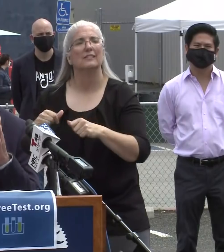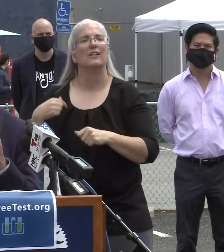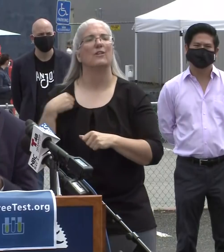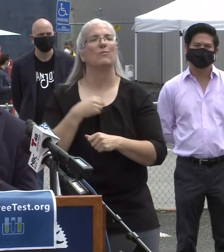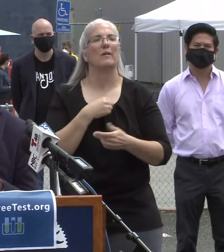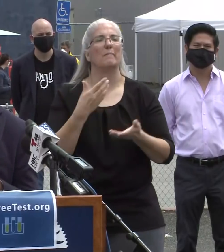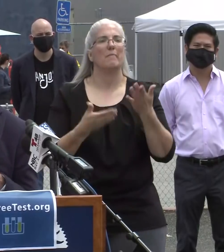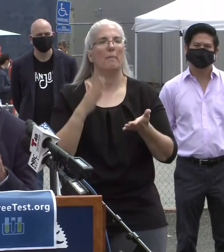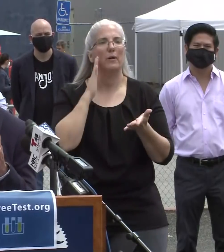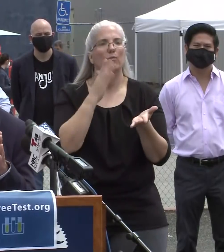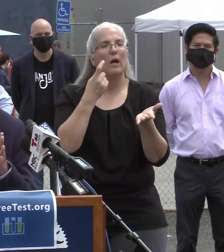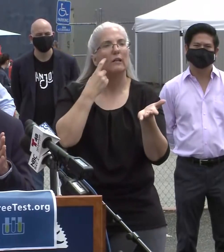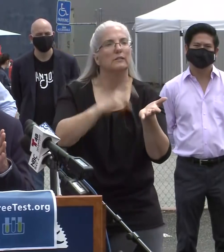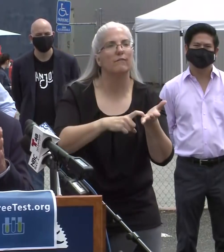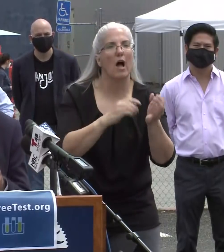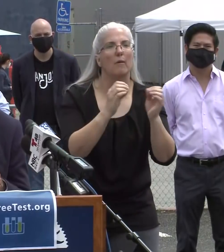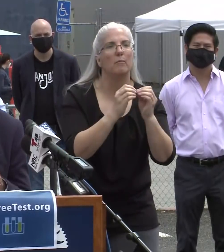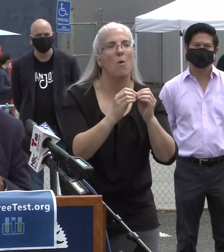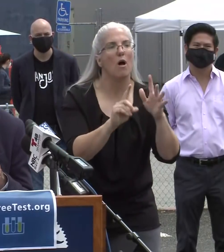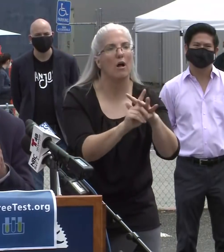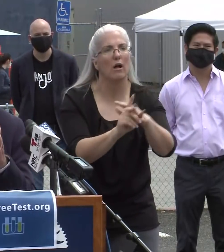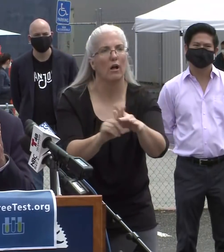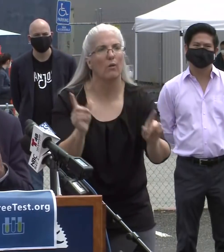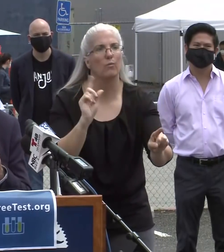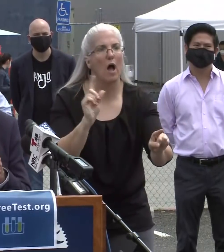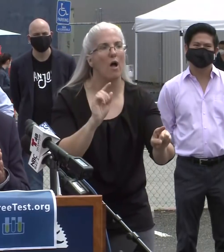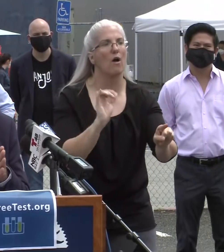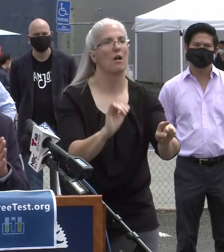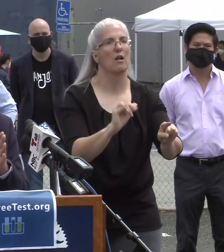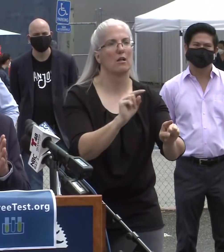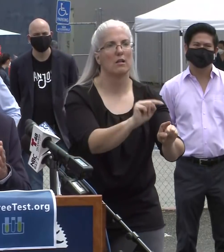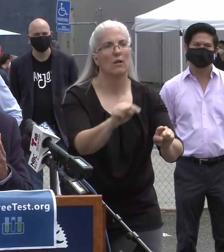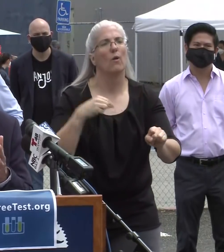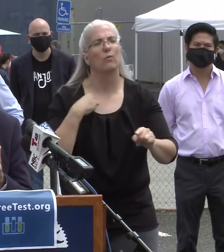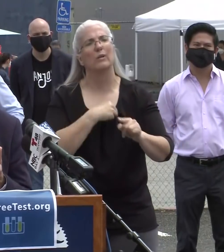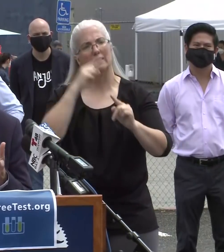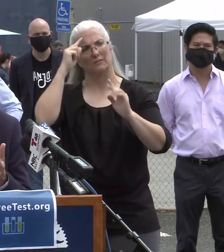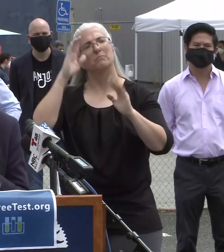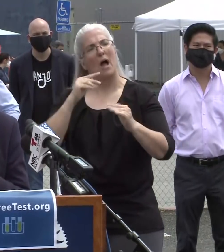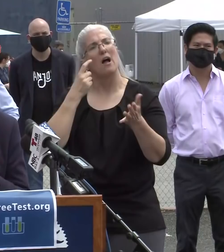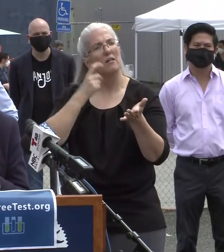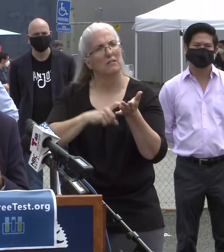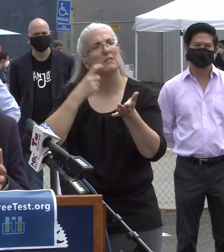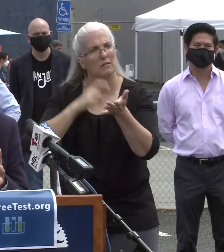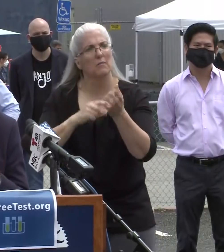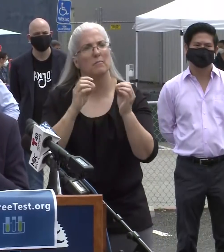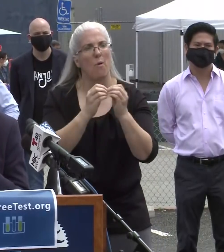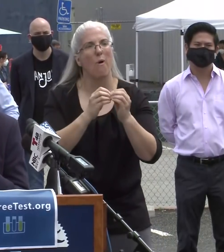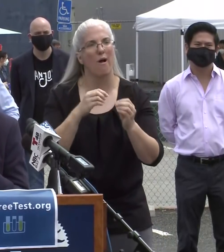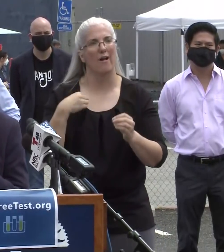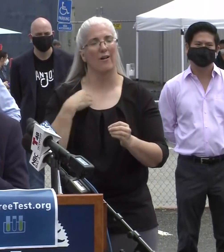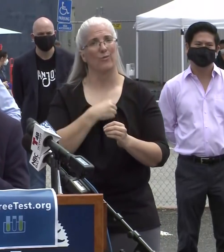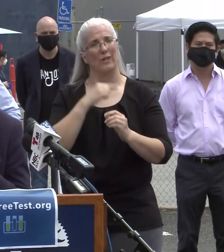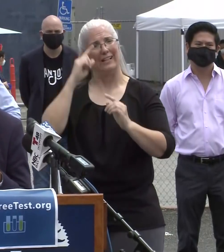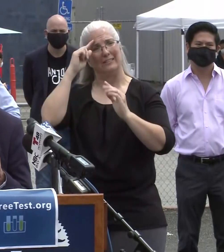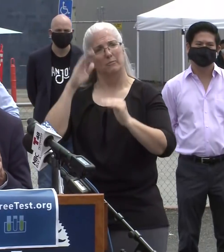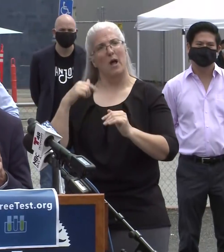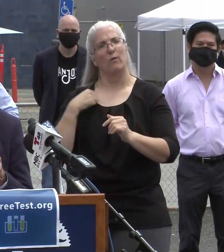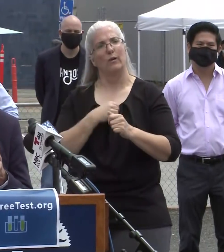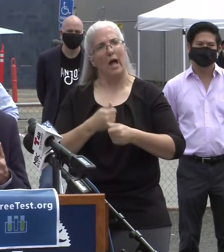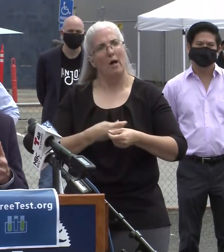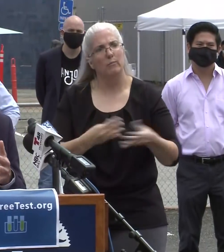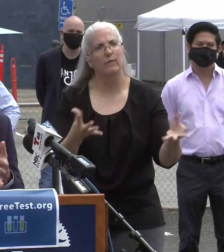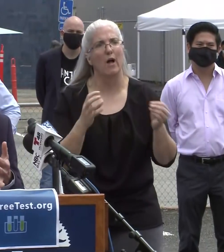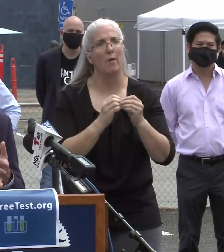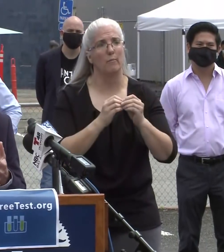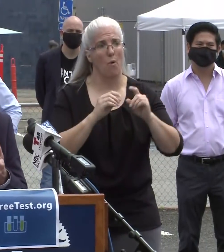additional cases, and so we expect that. And so the idea is that we can quickly test the cases, and as I mentioned before,